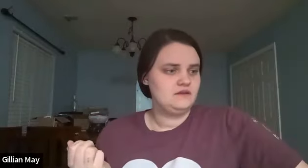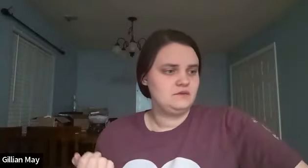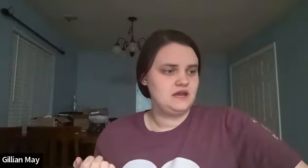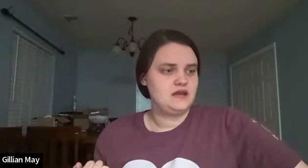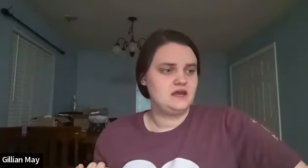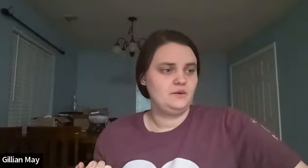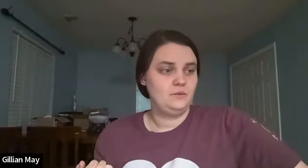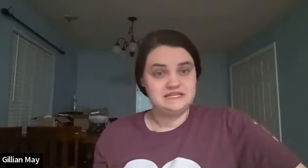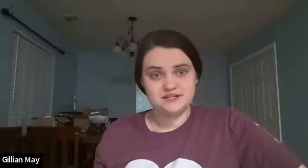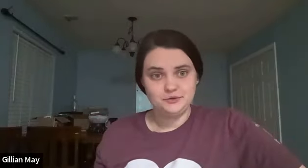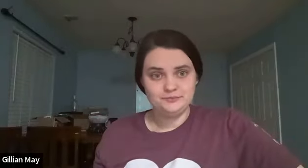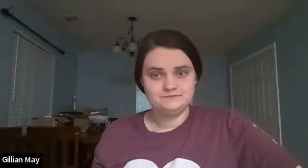Then we had window.